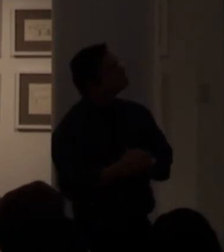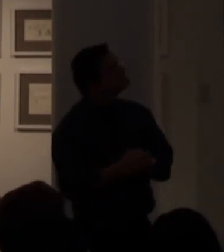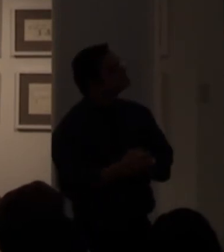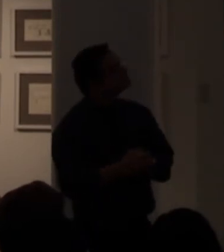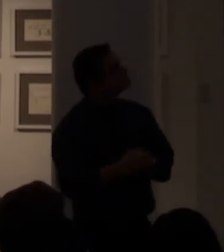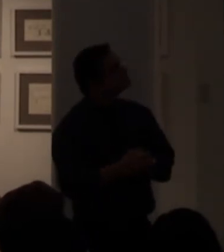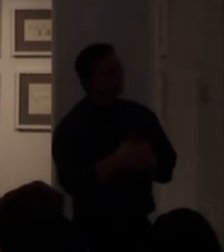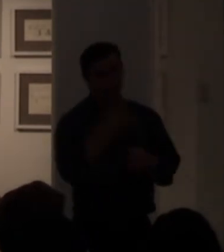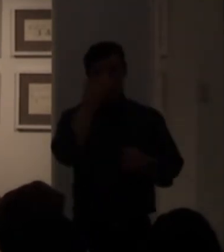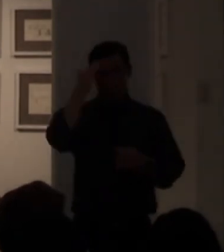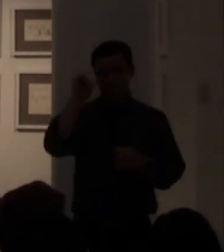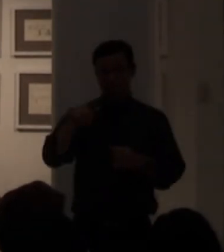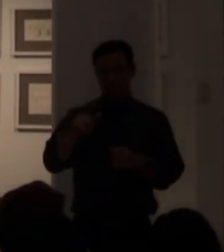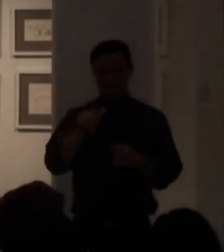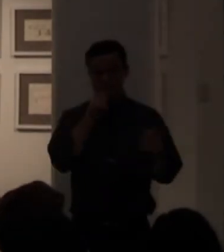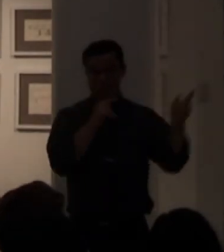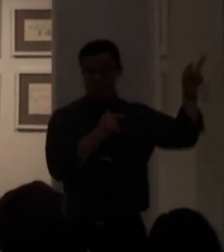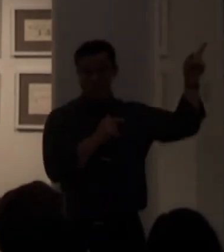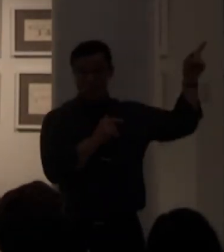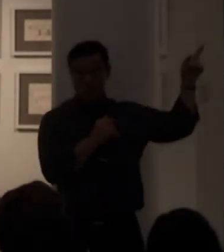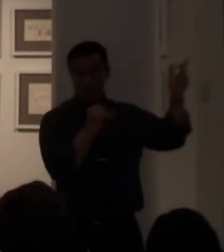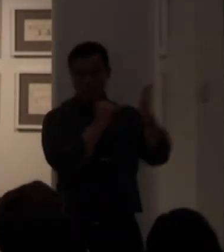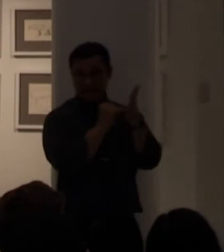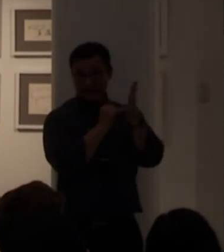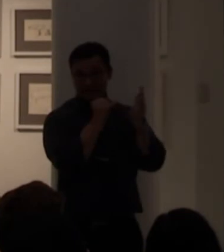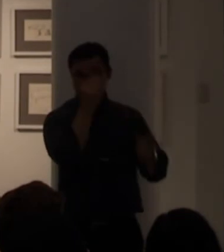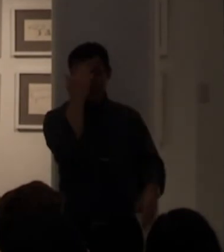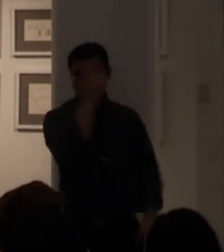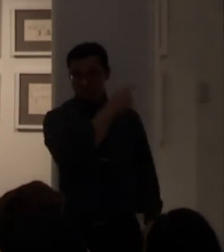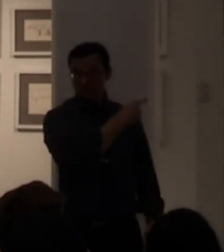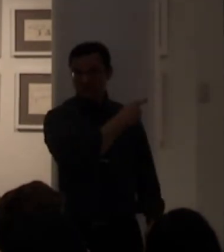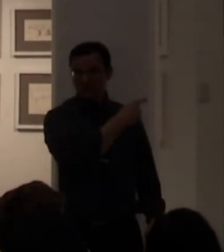You guys know who this is in the sketching?